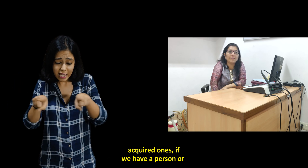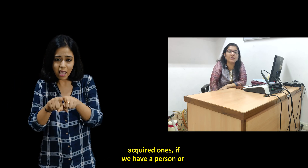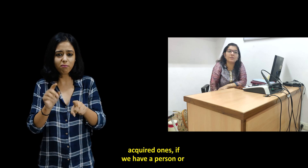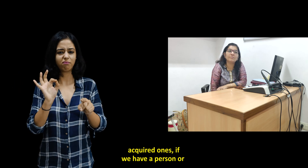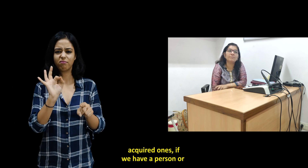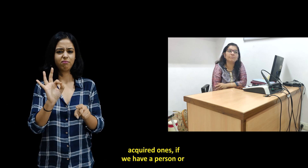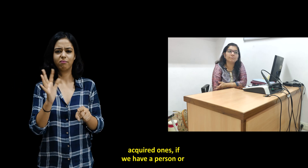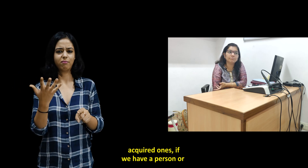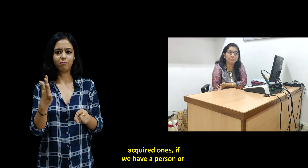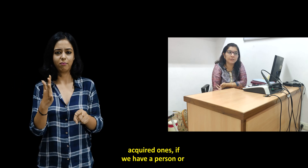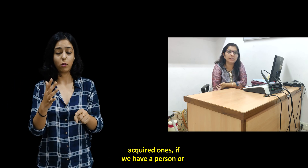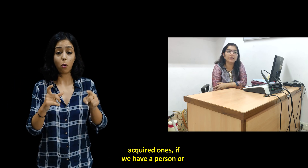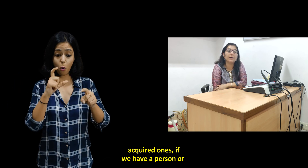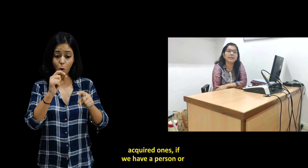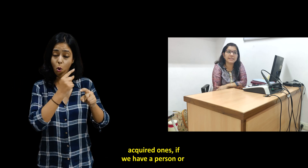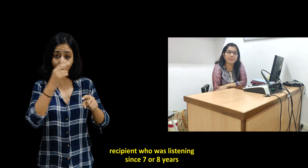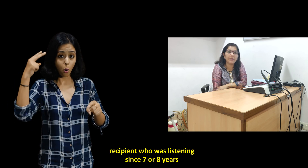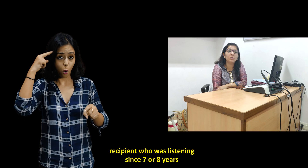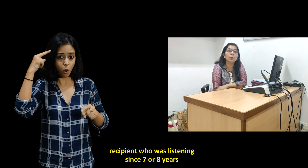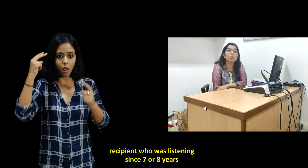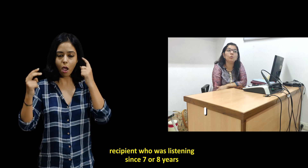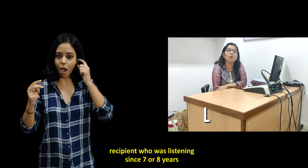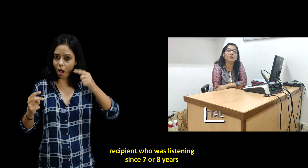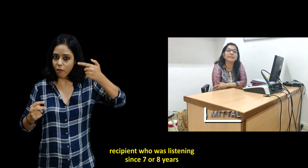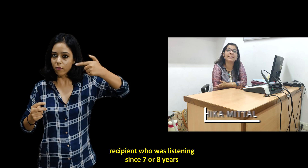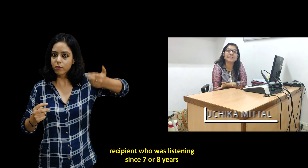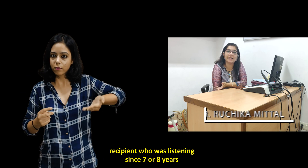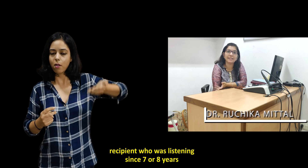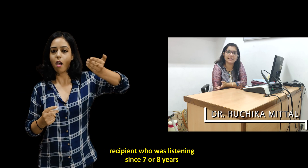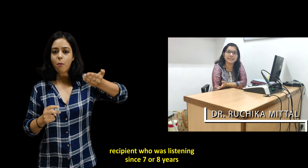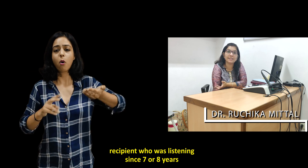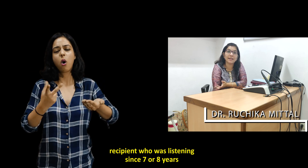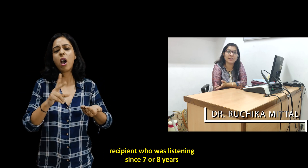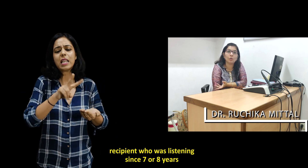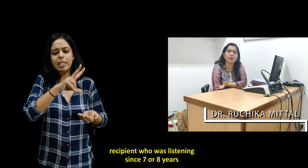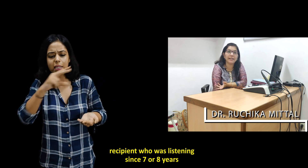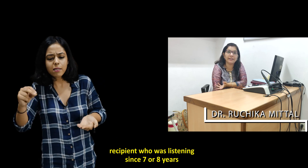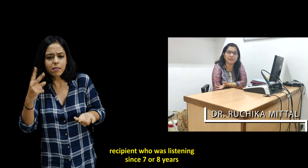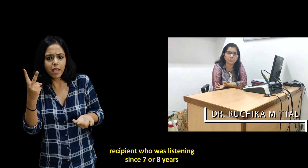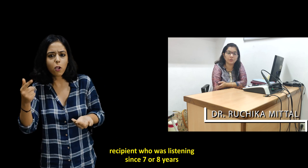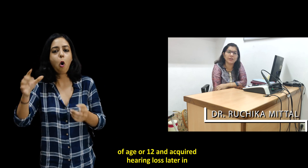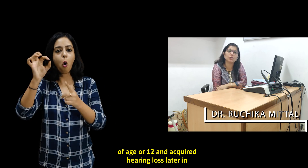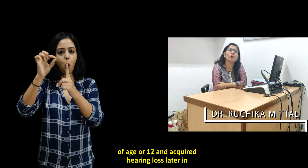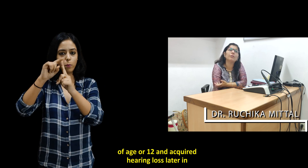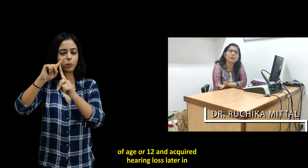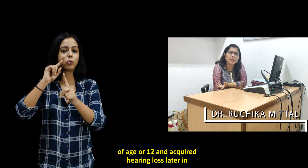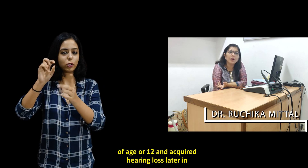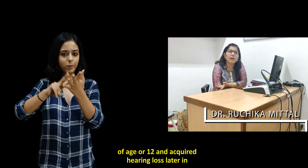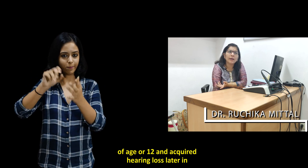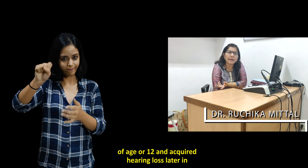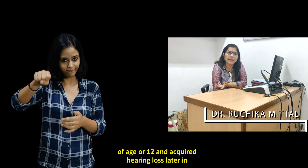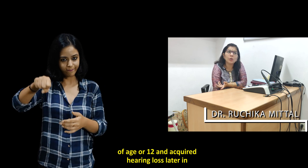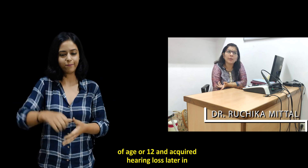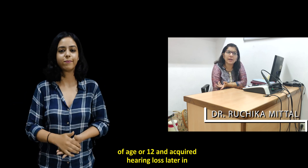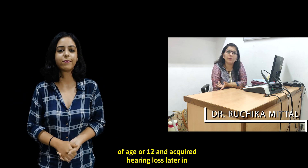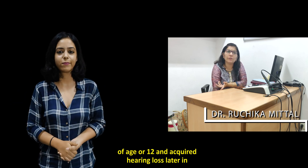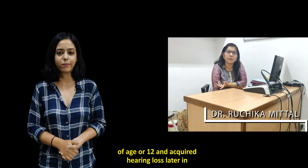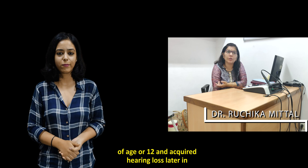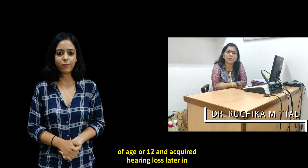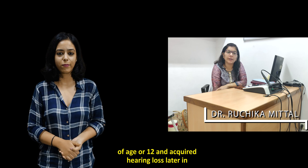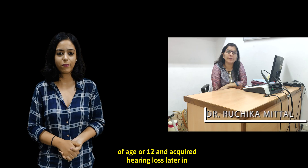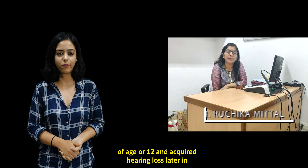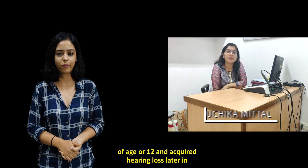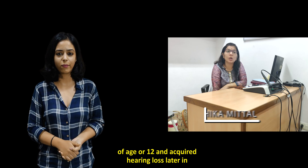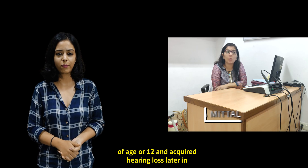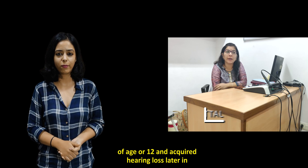if we have a person our recipient who was listening since seven or eight years of age or until twelve